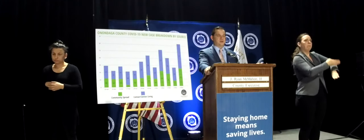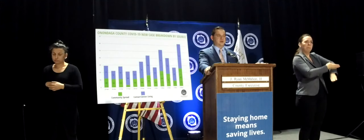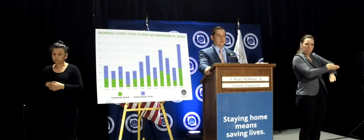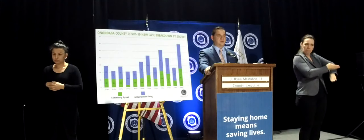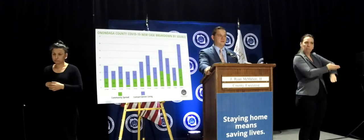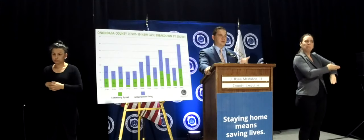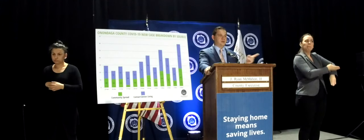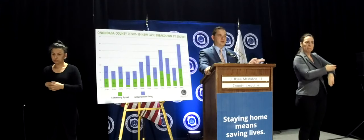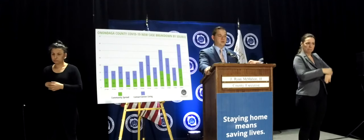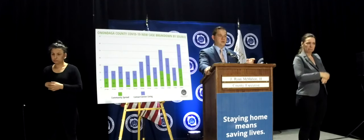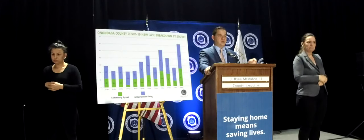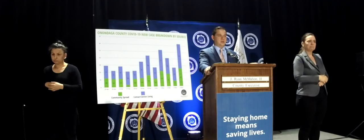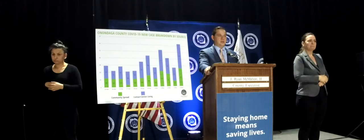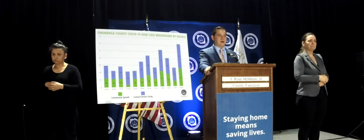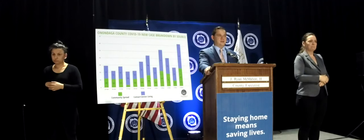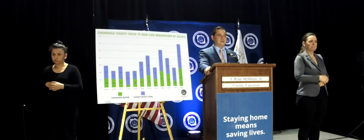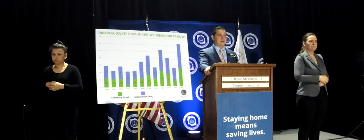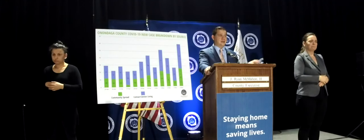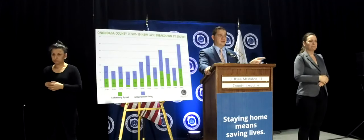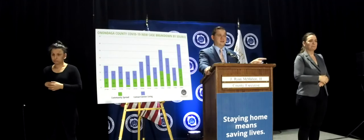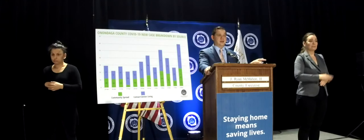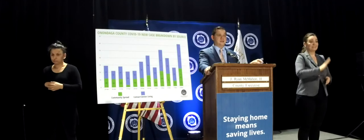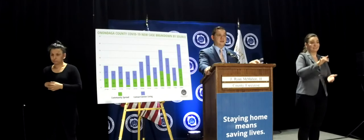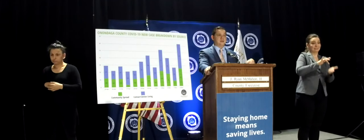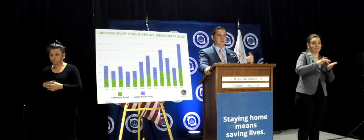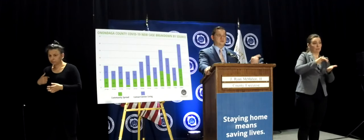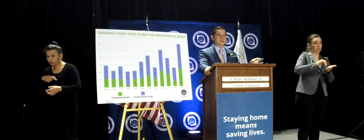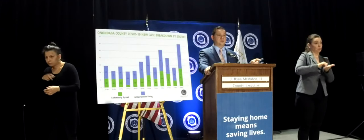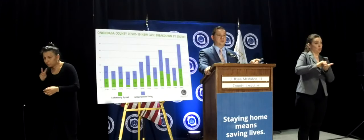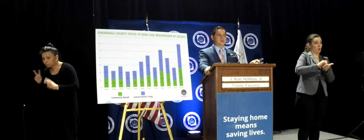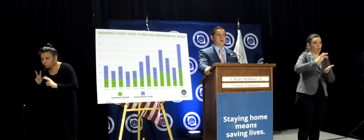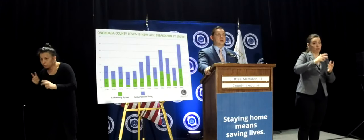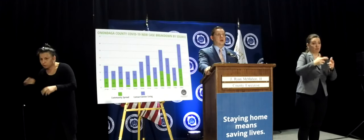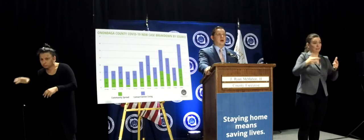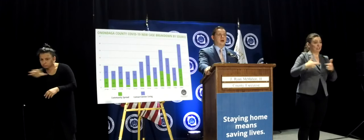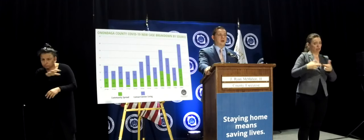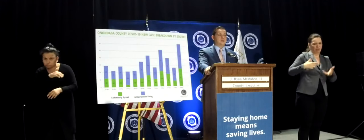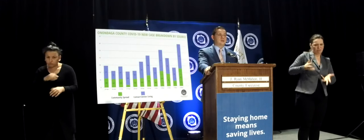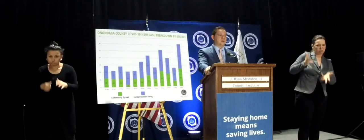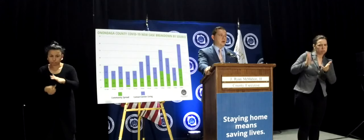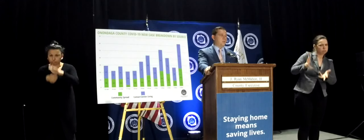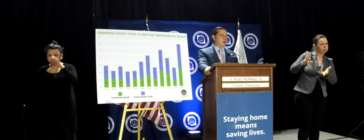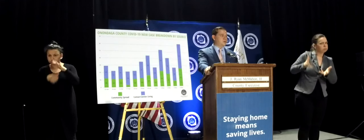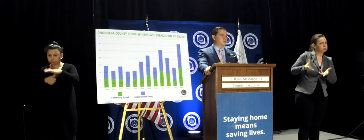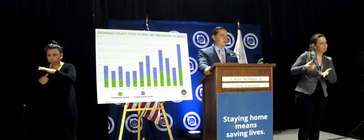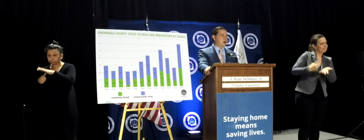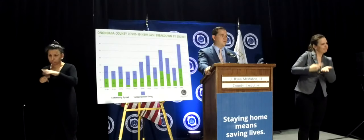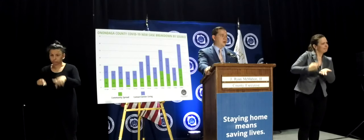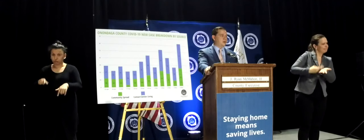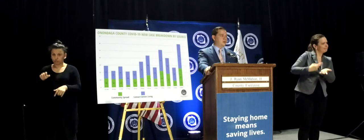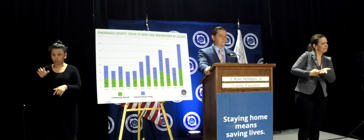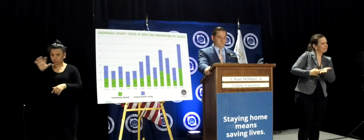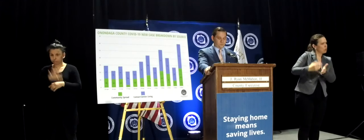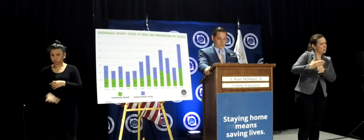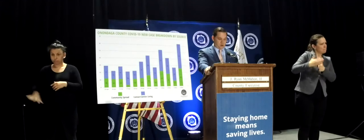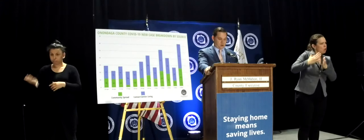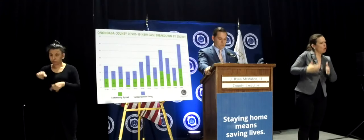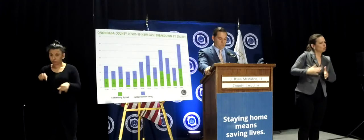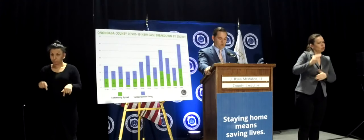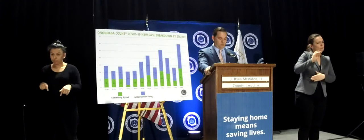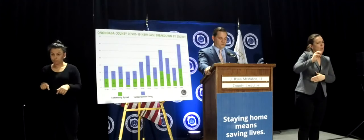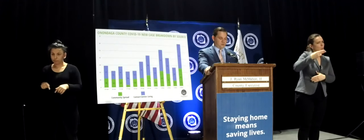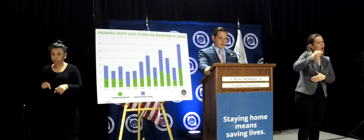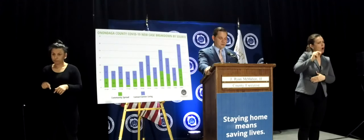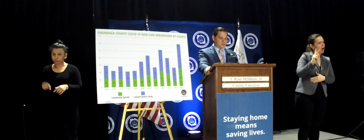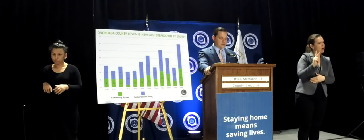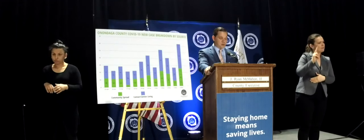leaders. I talked to almost every leader in the county today. Actually, I think I did in the central region. And certainly our partners in the Mohawk Valley.